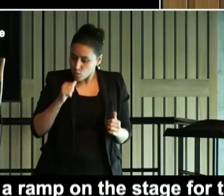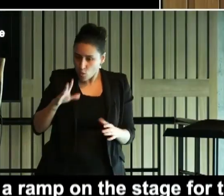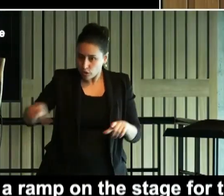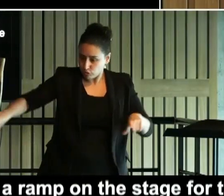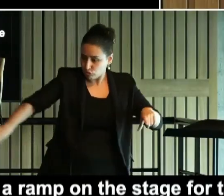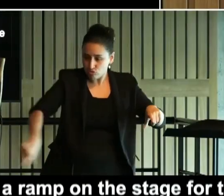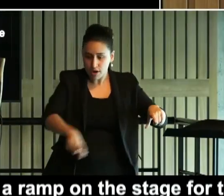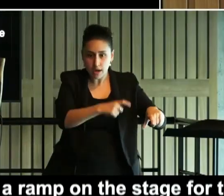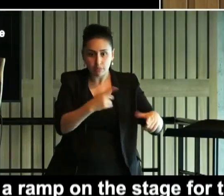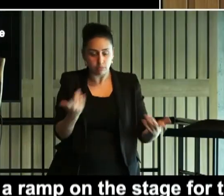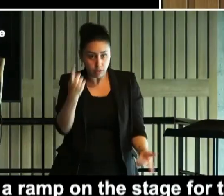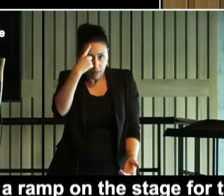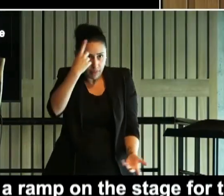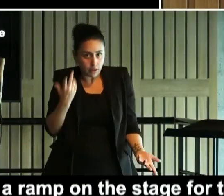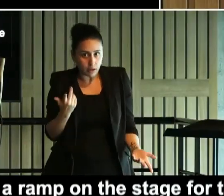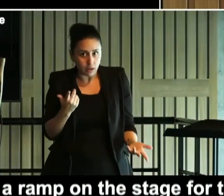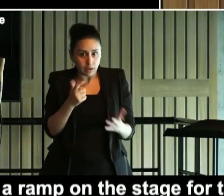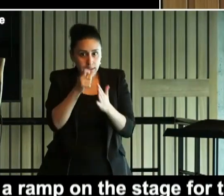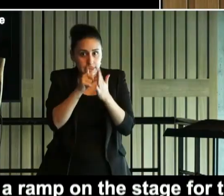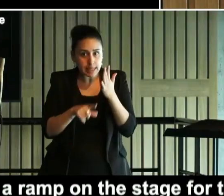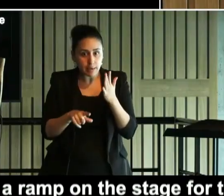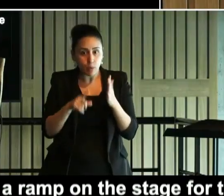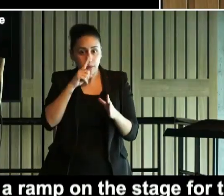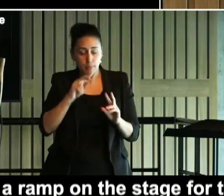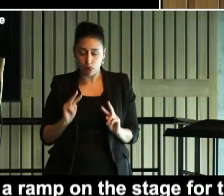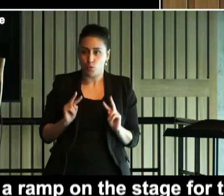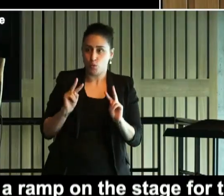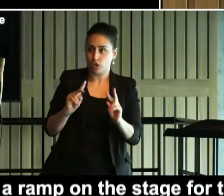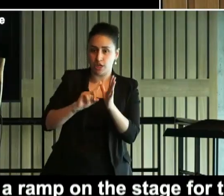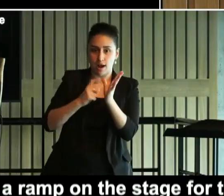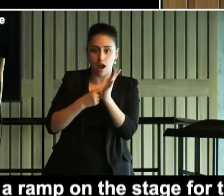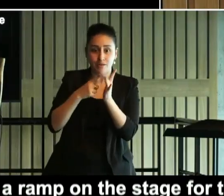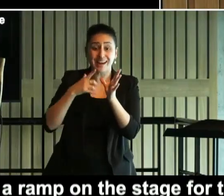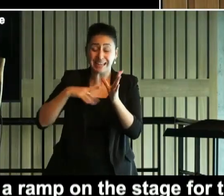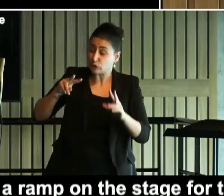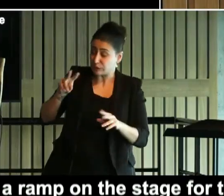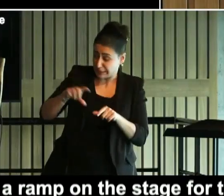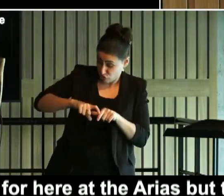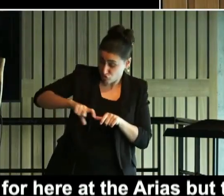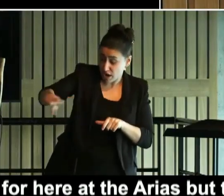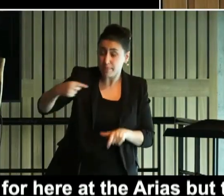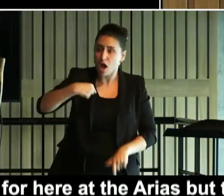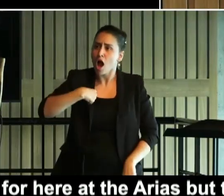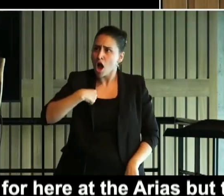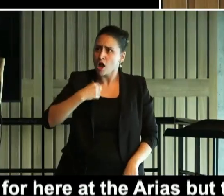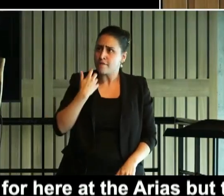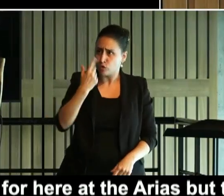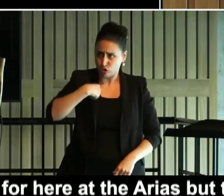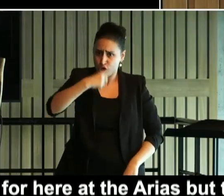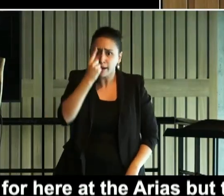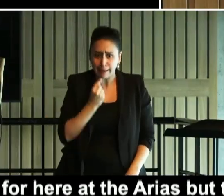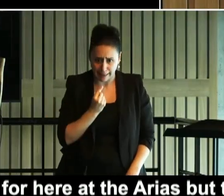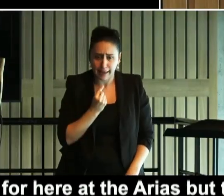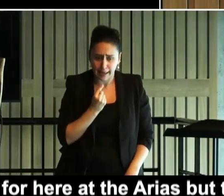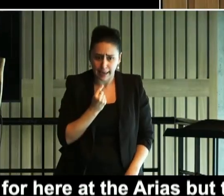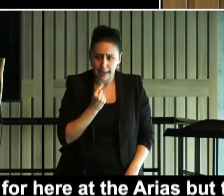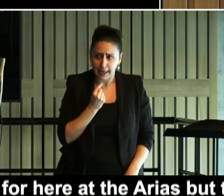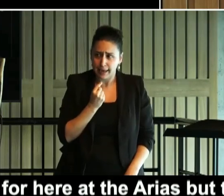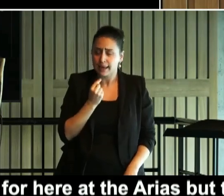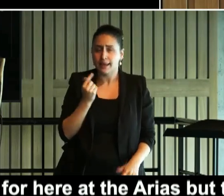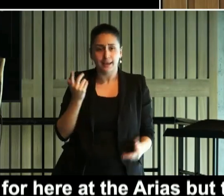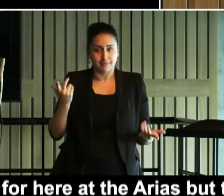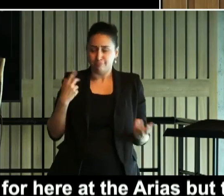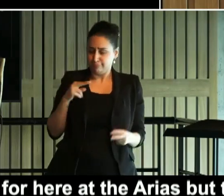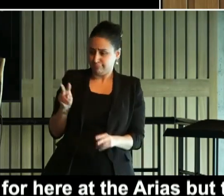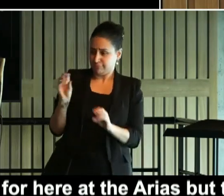that, disabled artists watching the Arias need to see a ramp so that they feel that they can be, that they can get